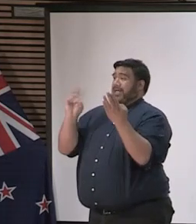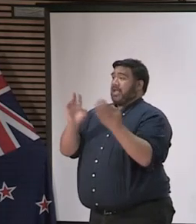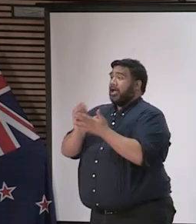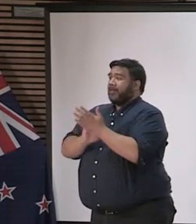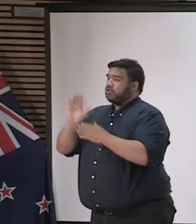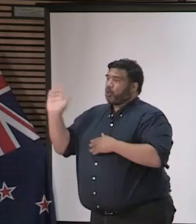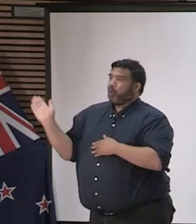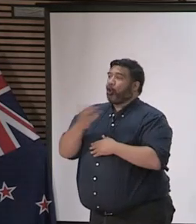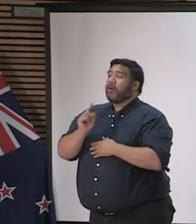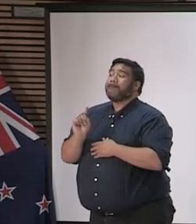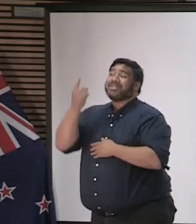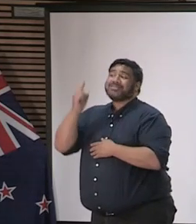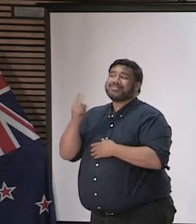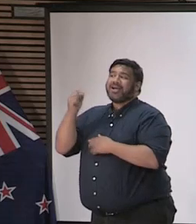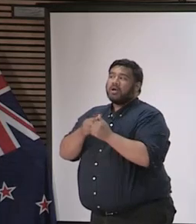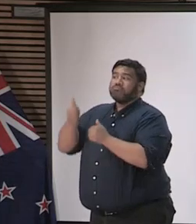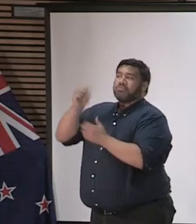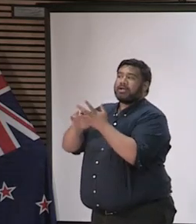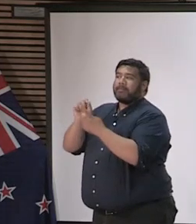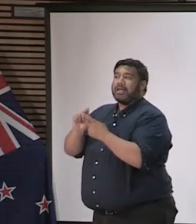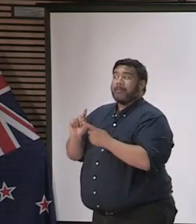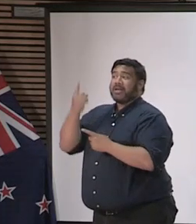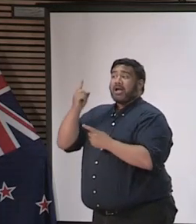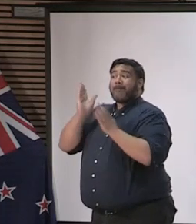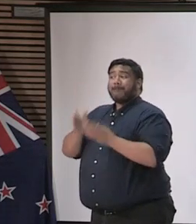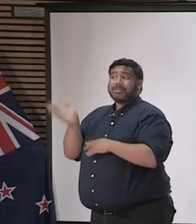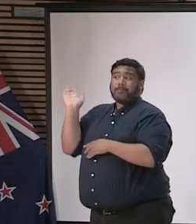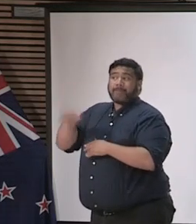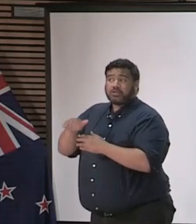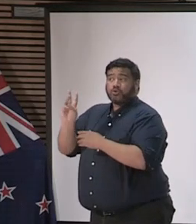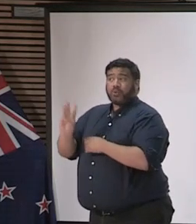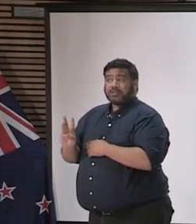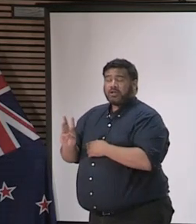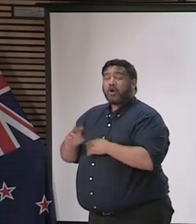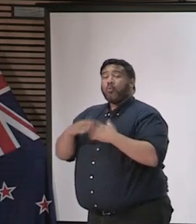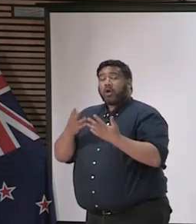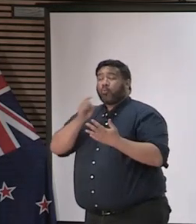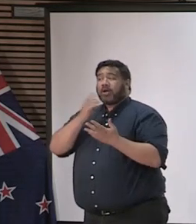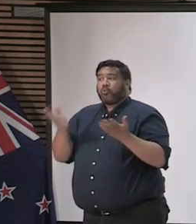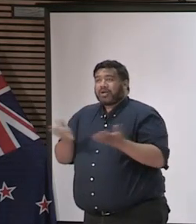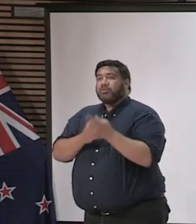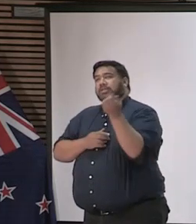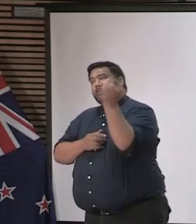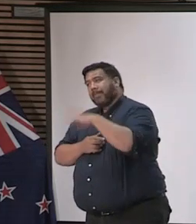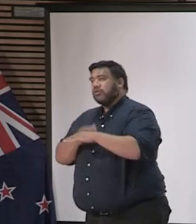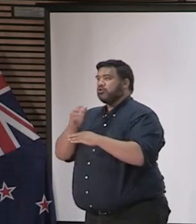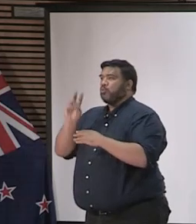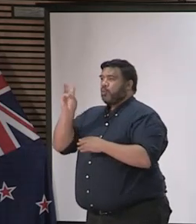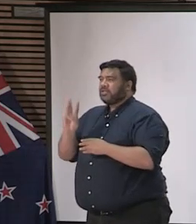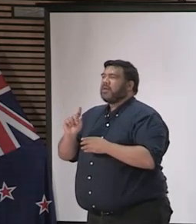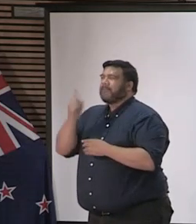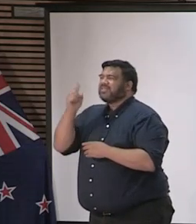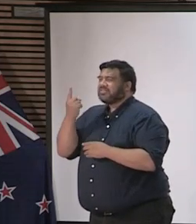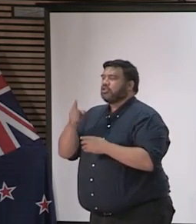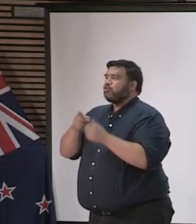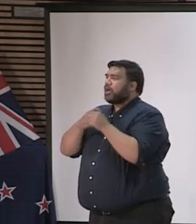to get ministers to Wellington who are involved in the COVID response so that they can answer questions. We